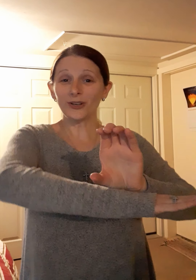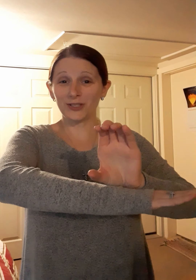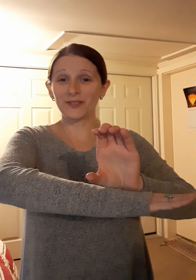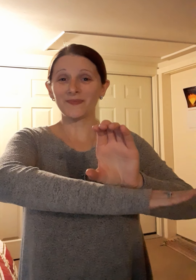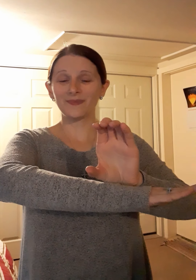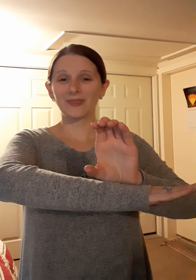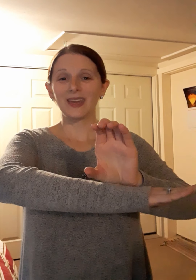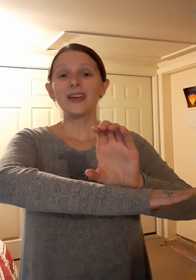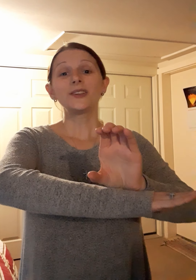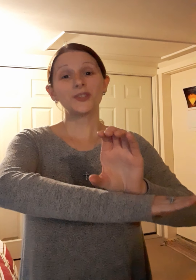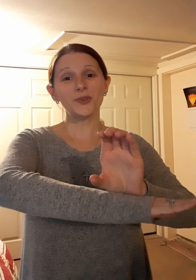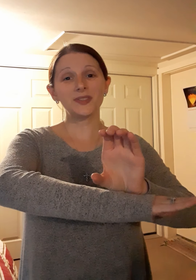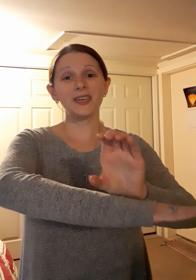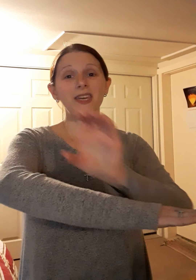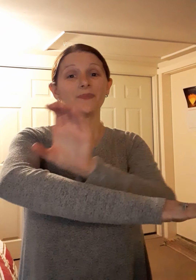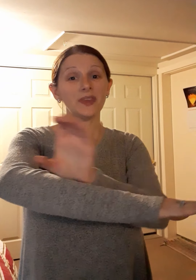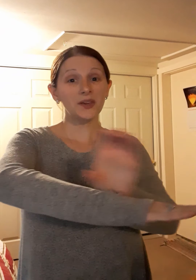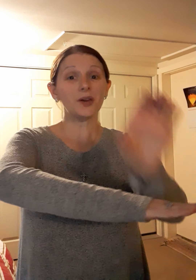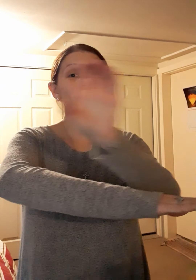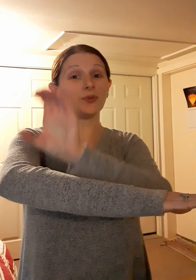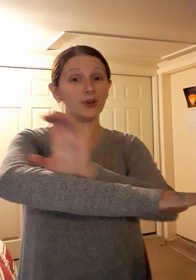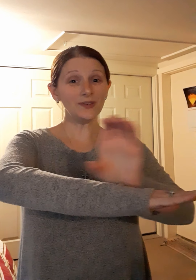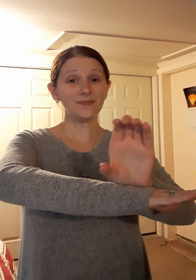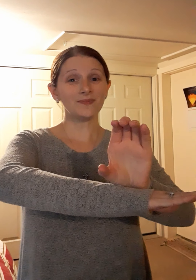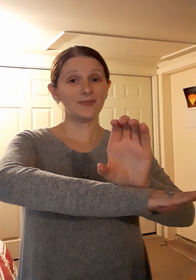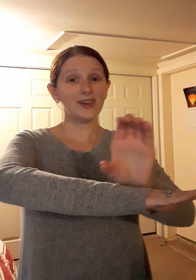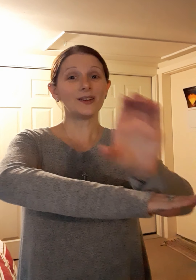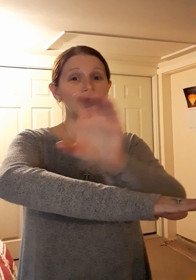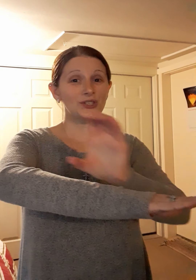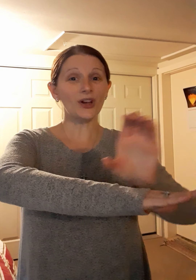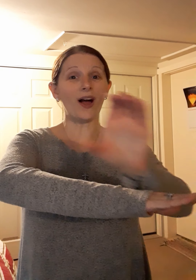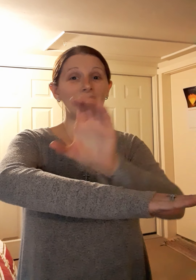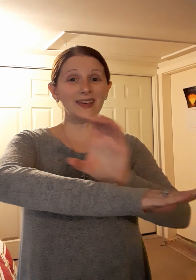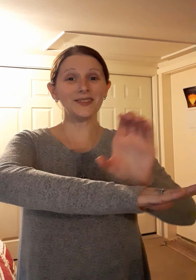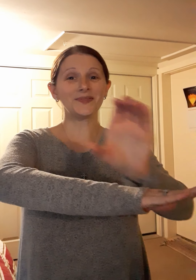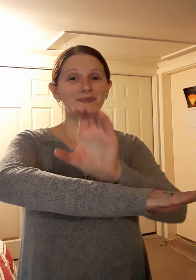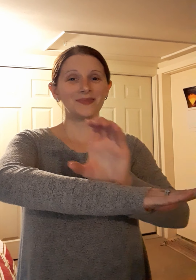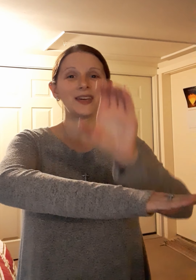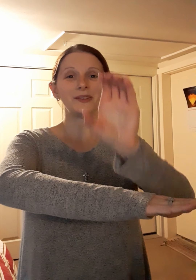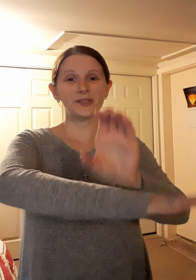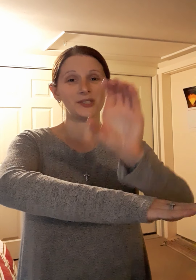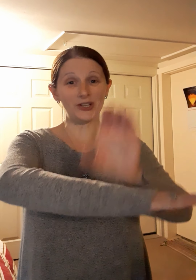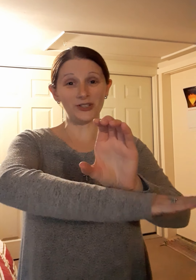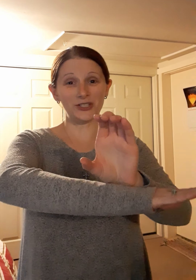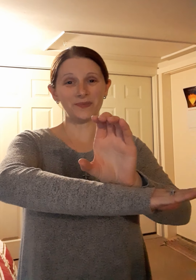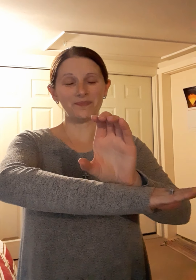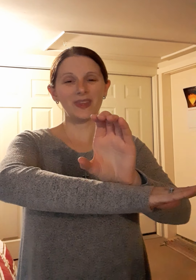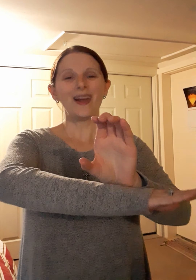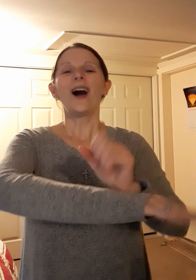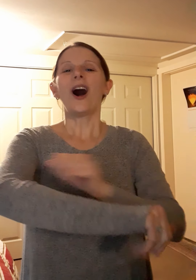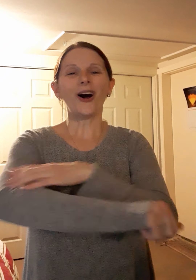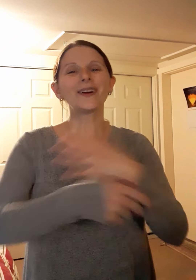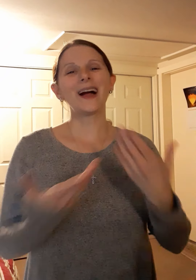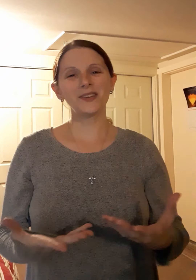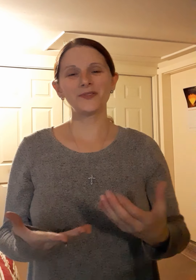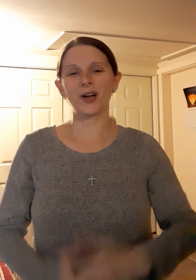Church. So you see computer, chocolate, church. All kind of done with